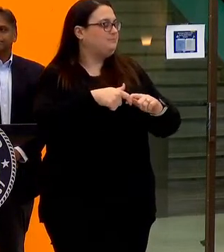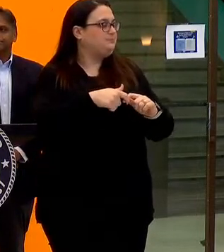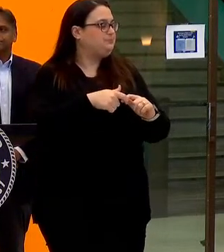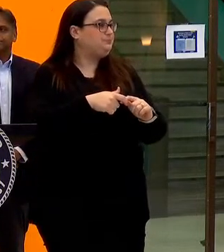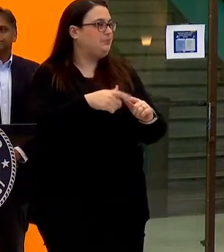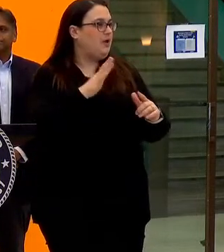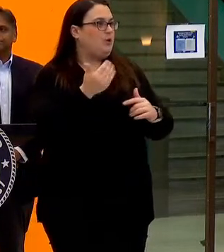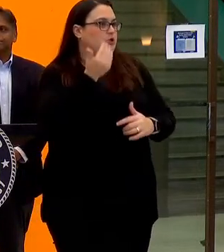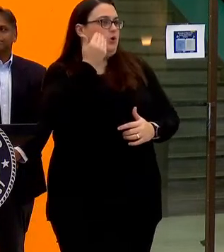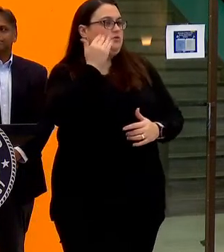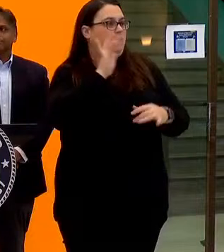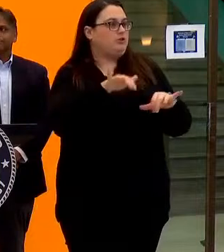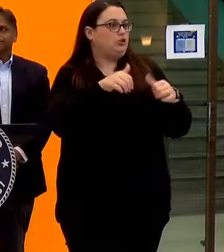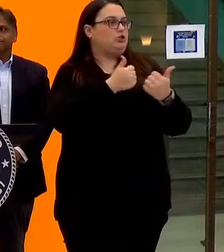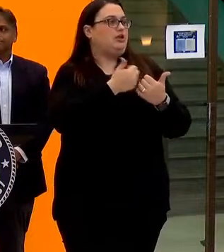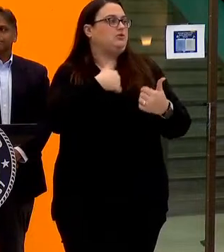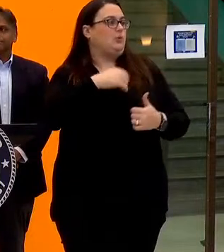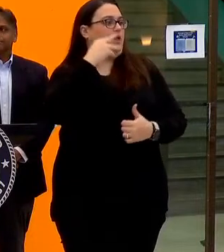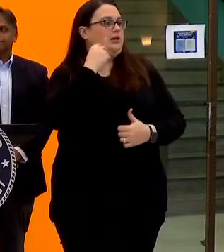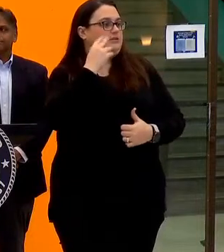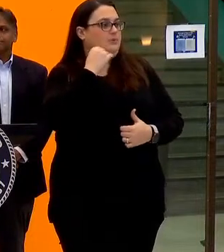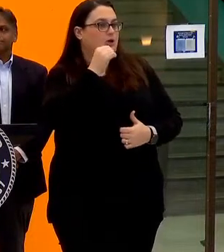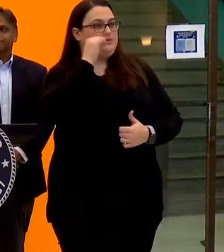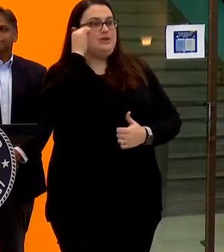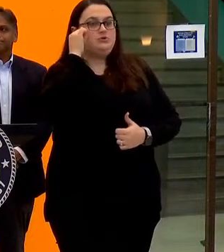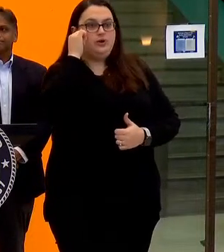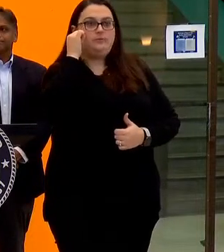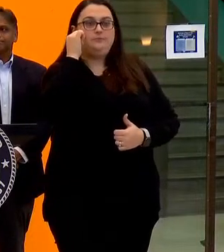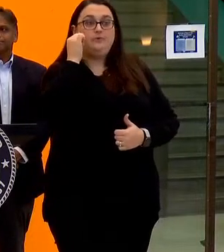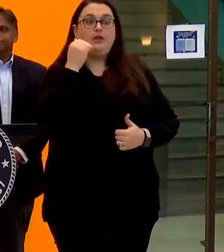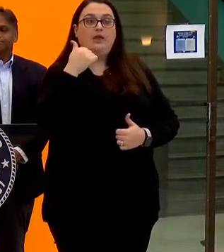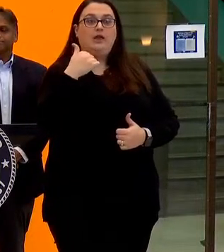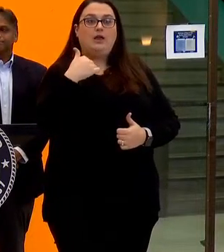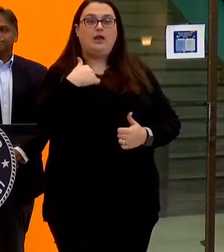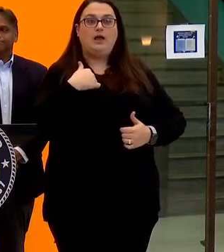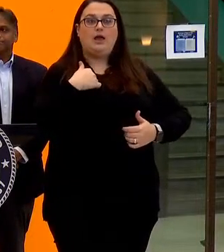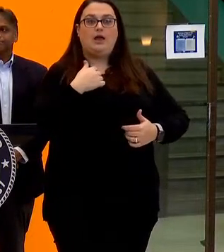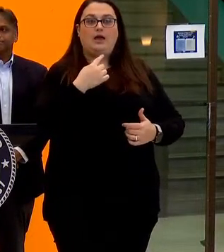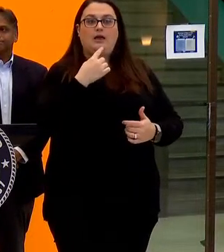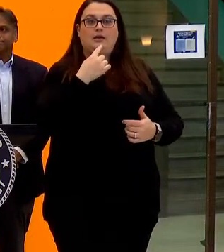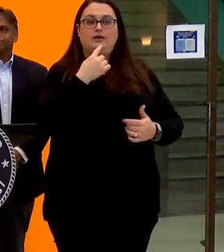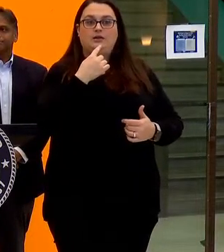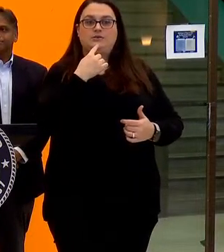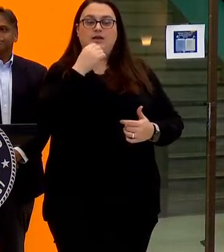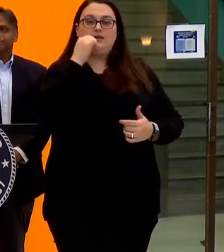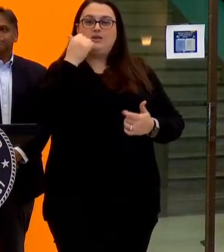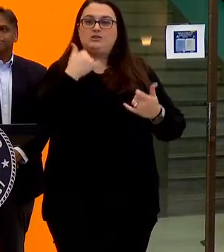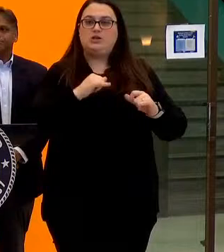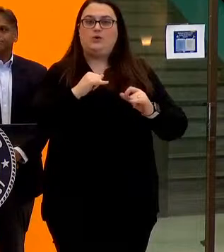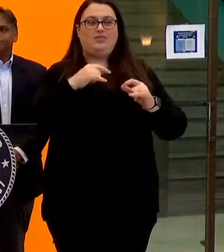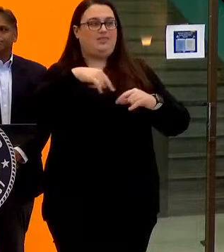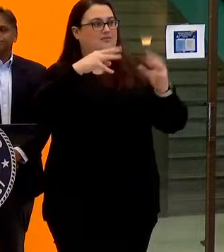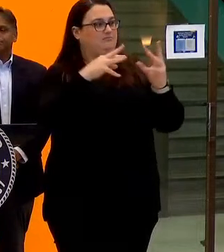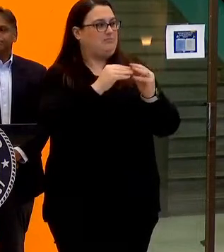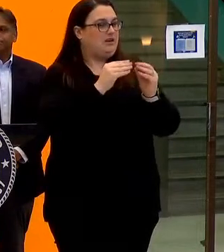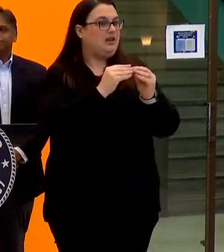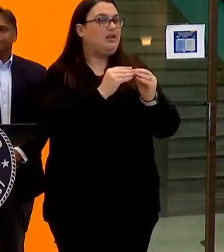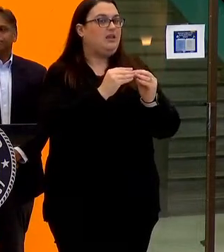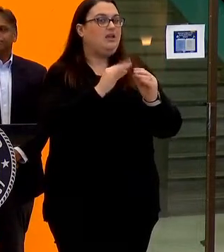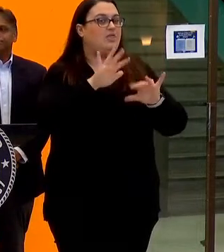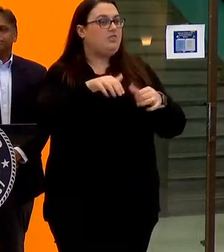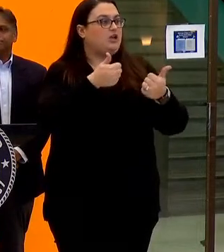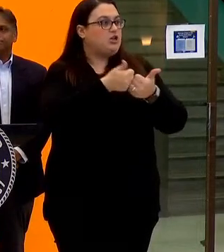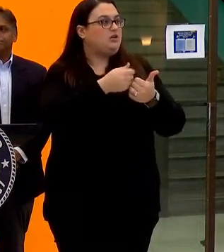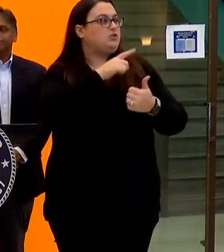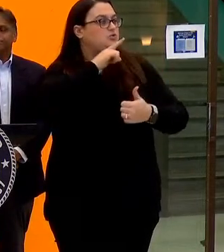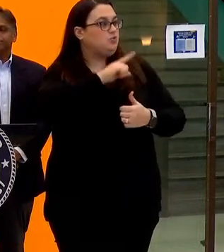first just acknowledge the challenges that we experienced yesterday. As I shared with you during yesterday's press conference, that those